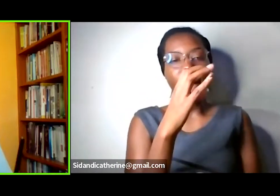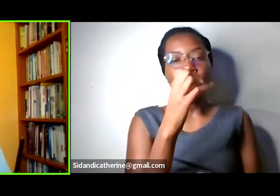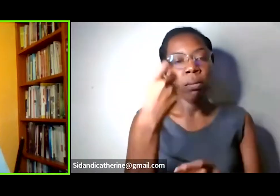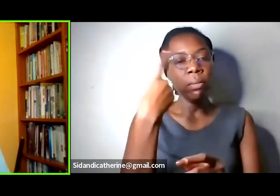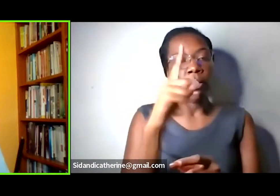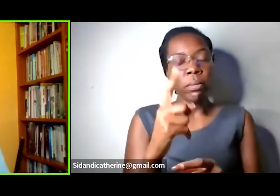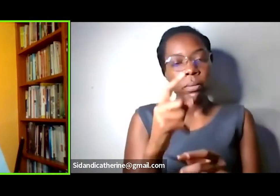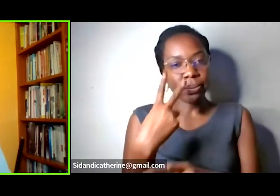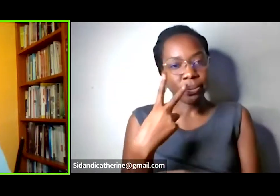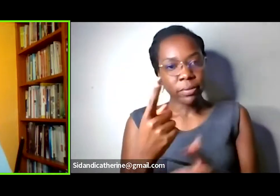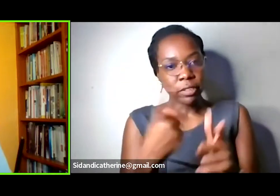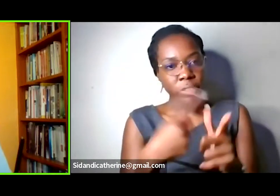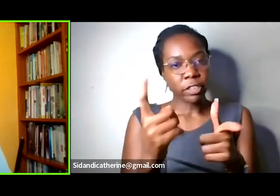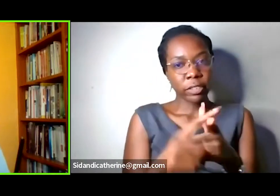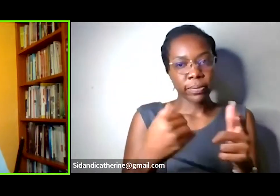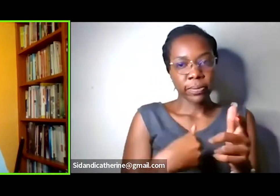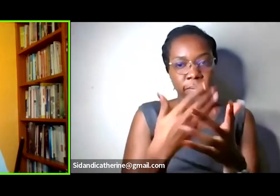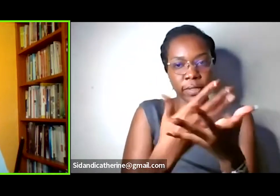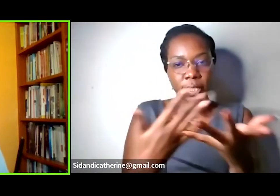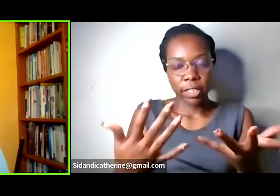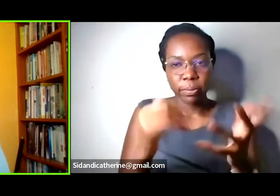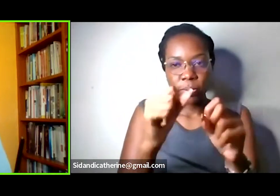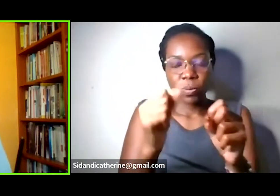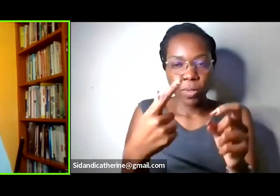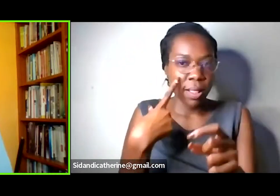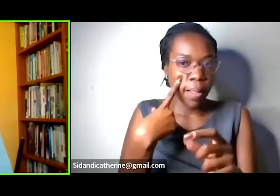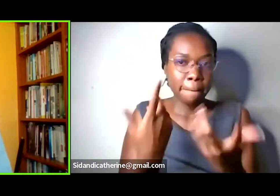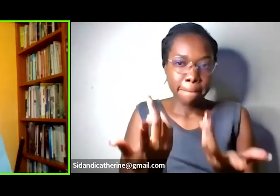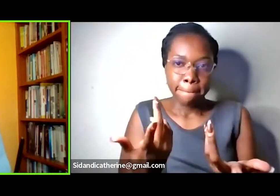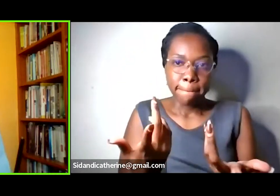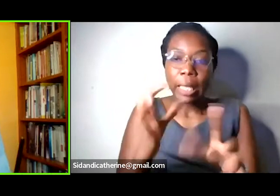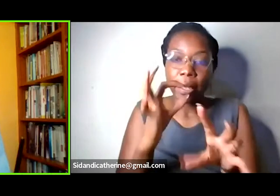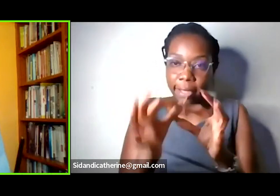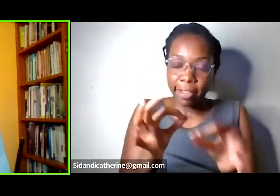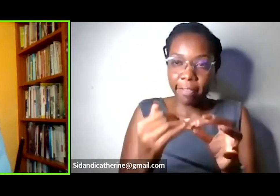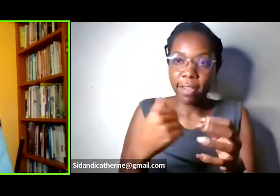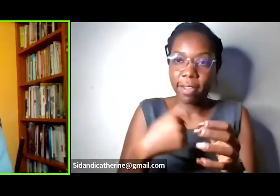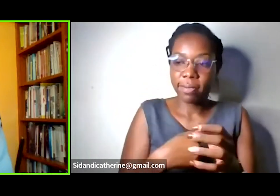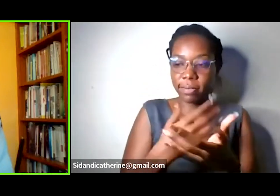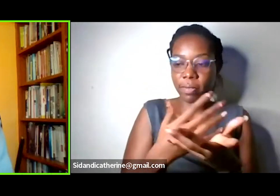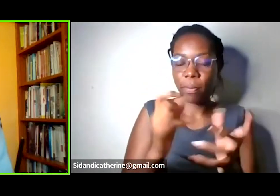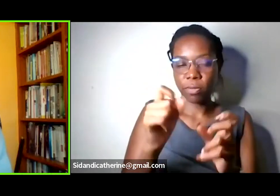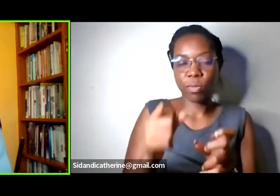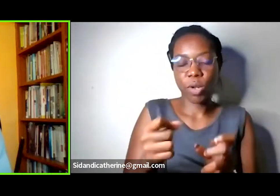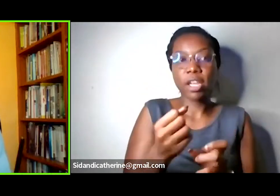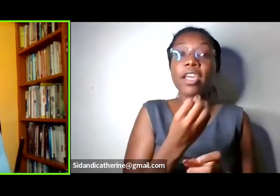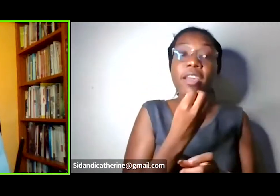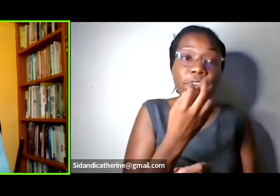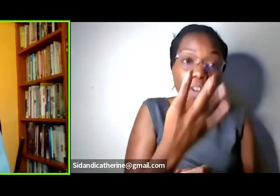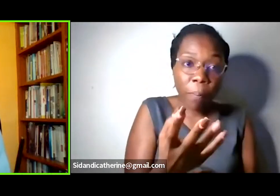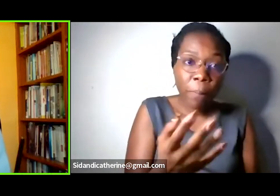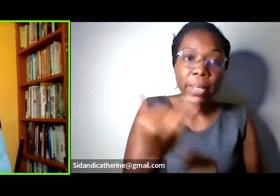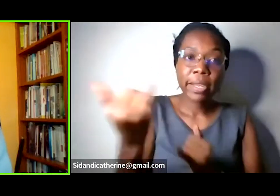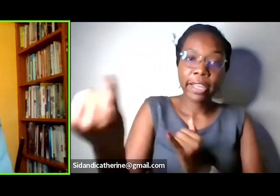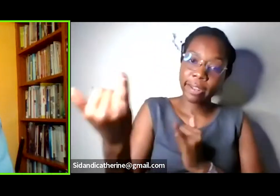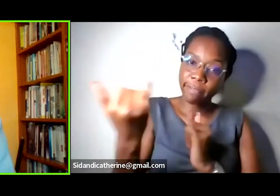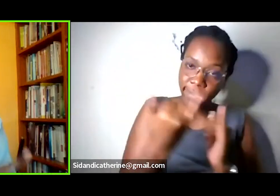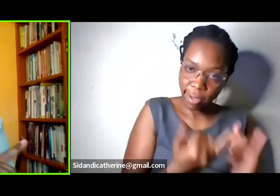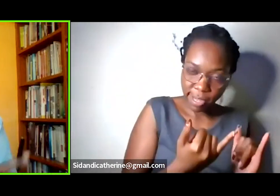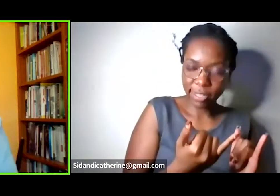the biggest opportunity that is available. You see, it is one thing to be on social media and people to follow